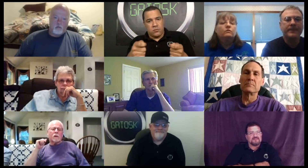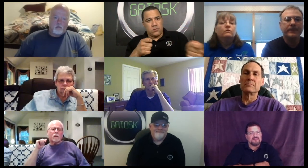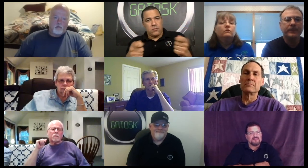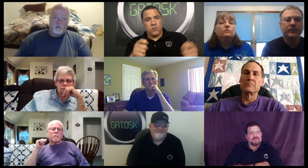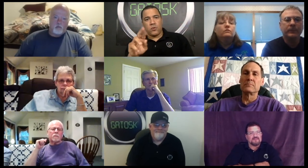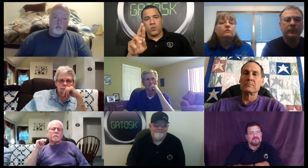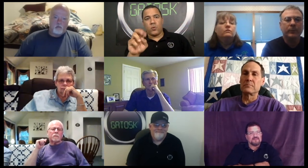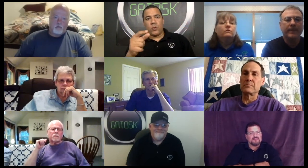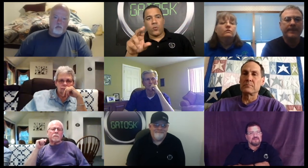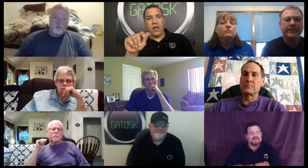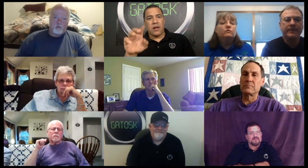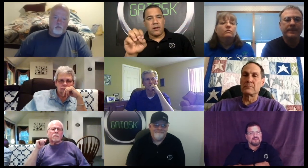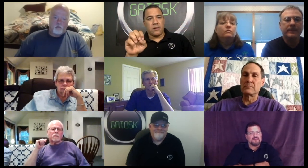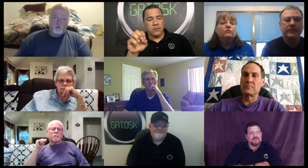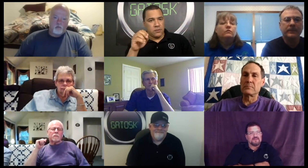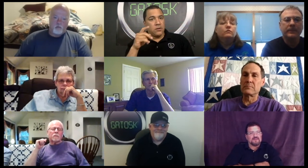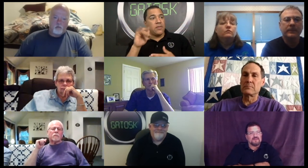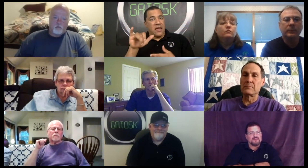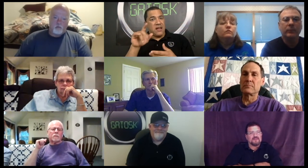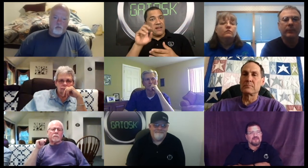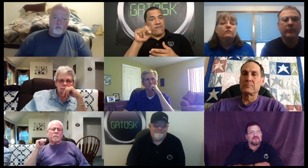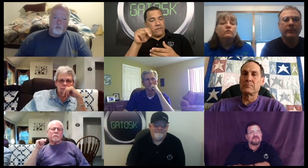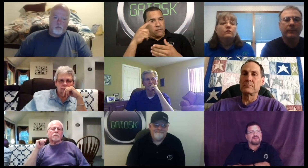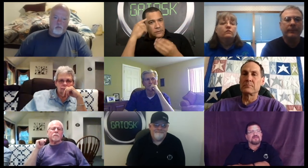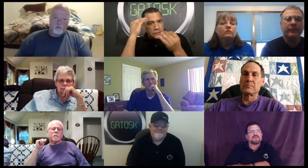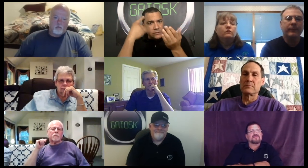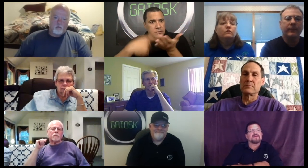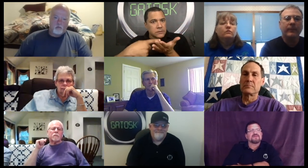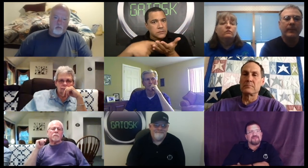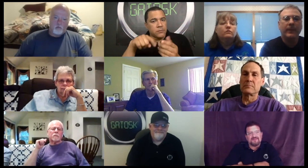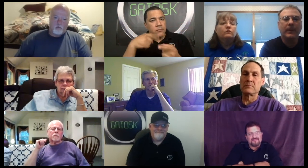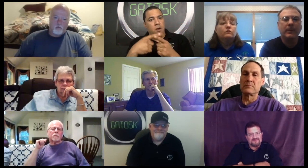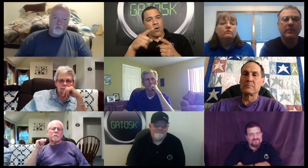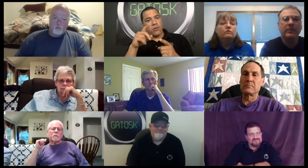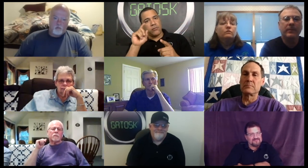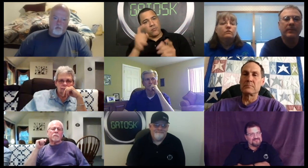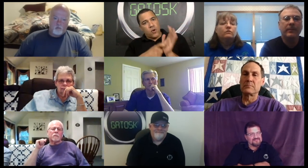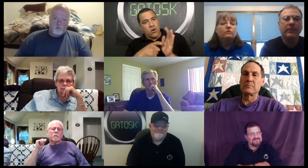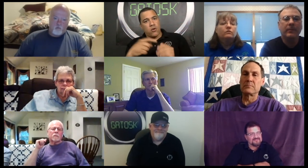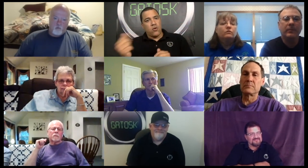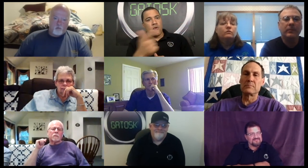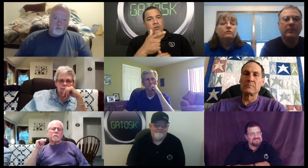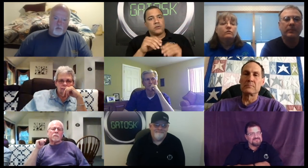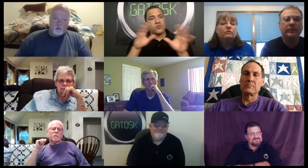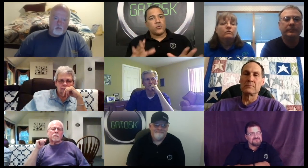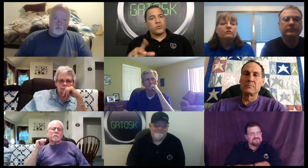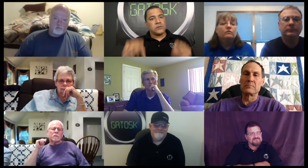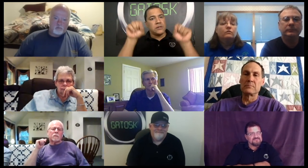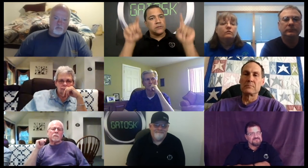have considered how to regulate this market, even have considered possibly requiring all